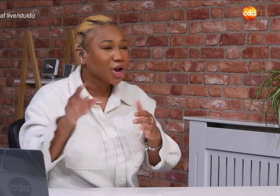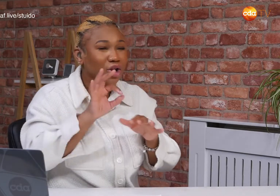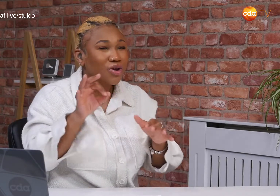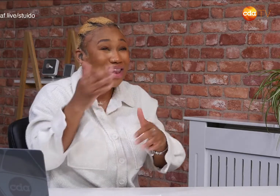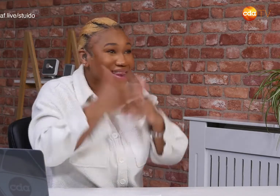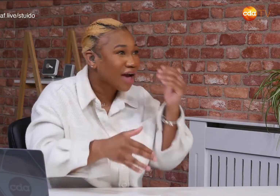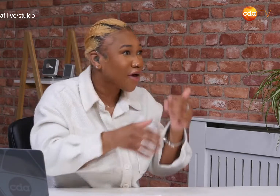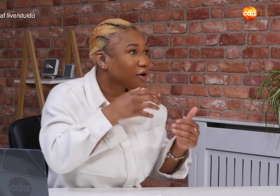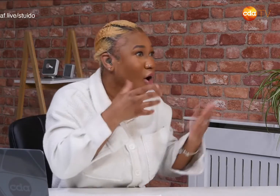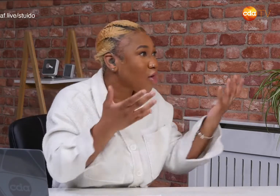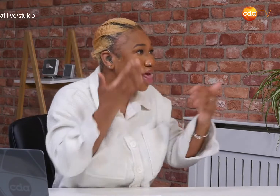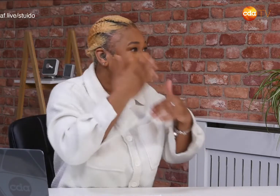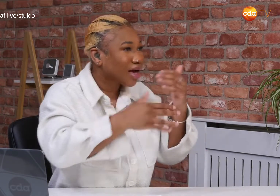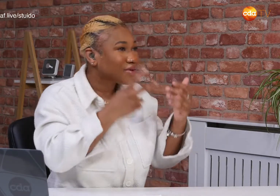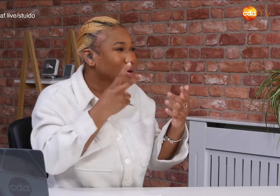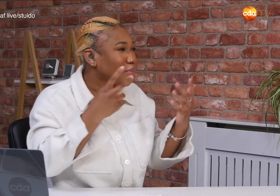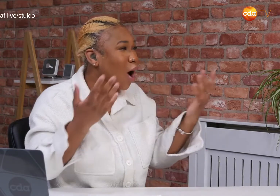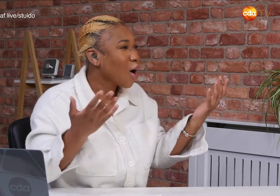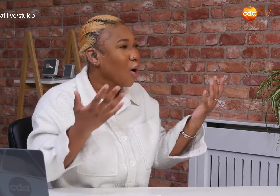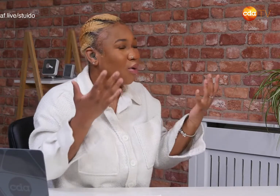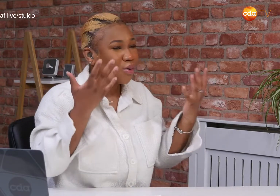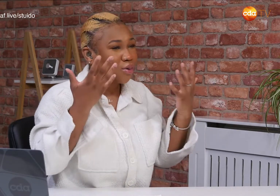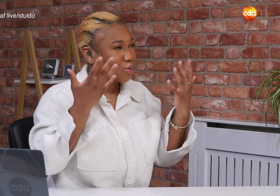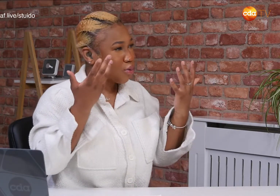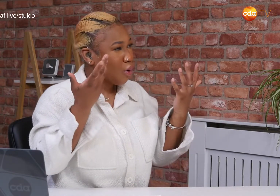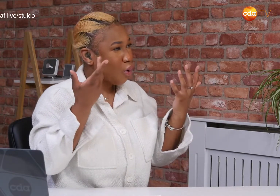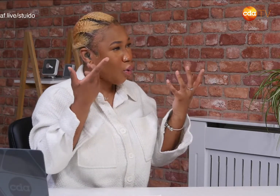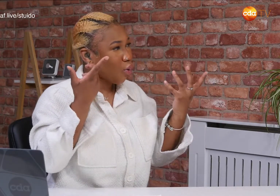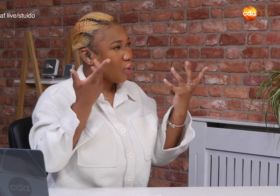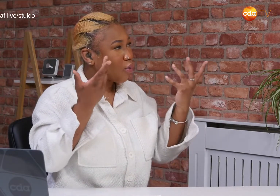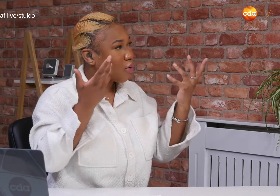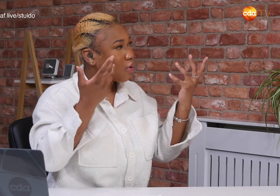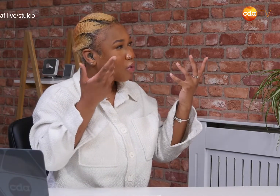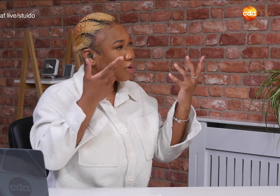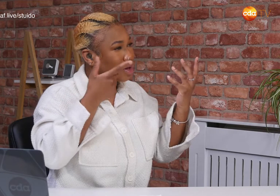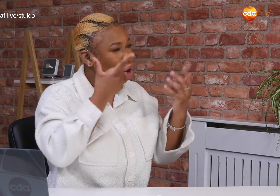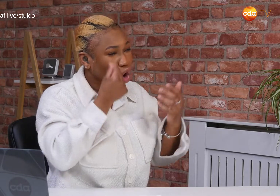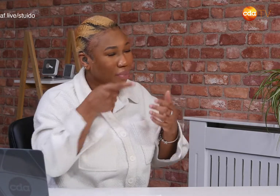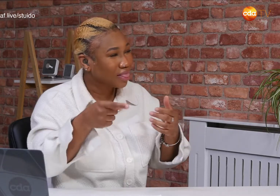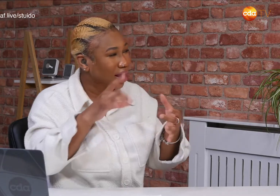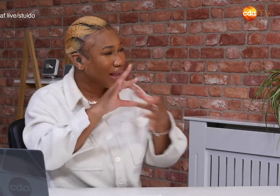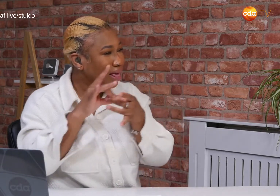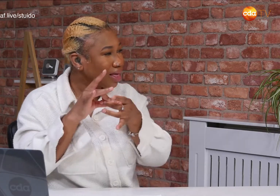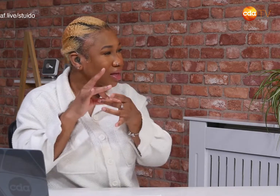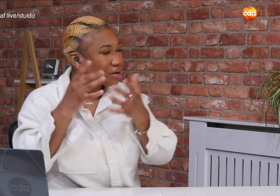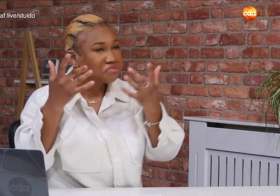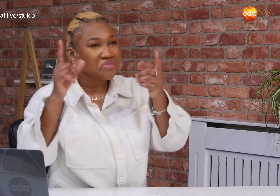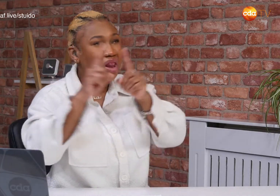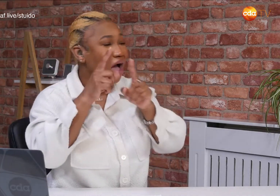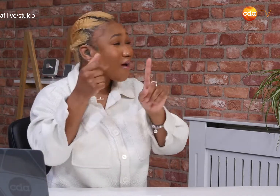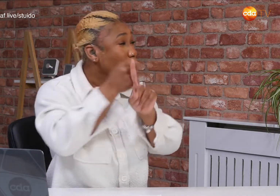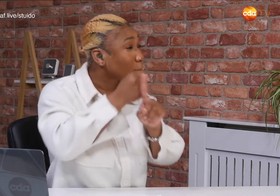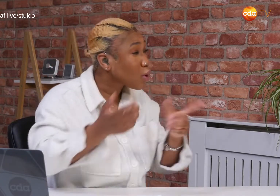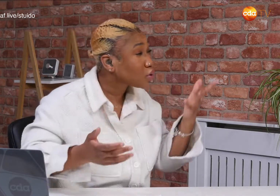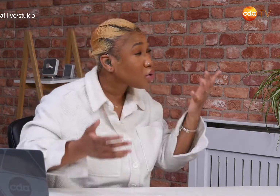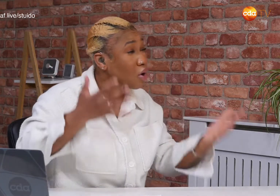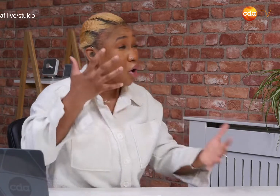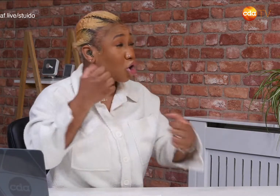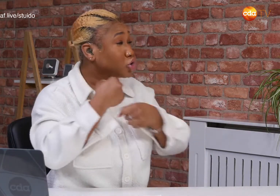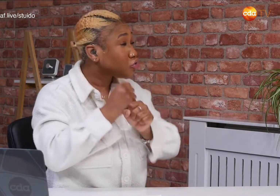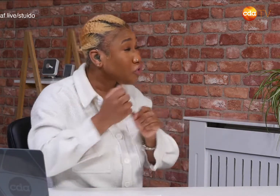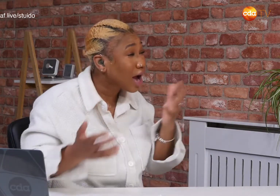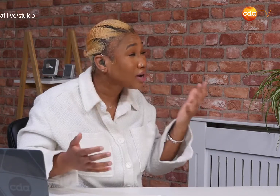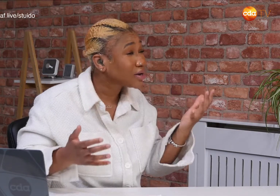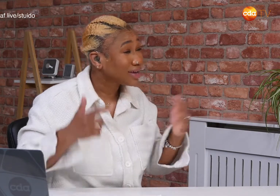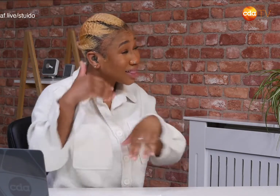it's not related to alcohol or drugs. You know, it could happen to anybody who maybe hasn't never, drunk or done